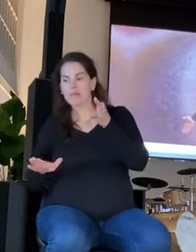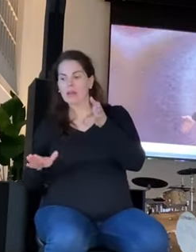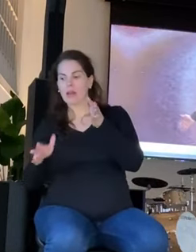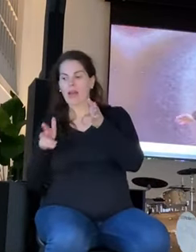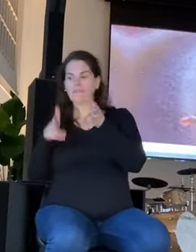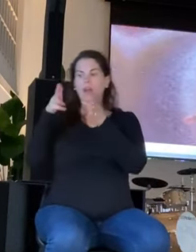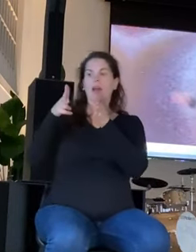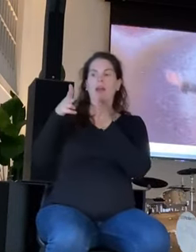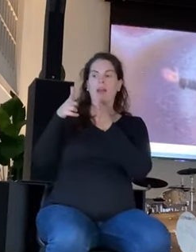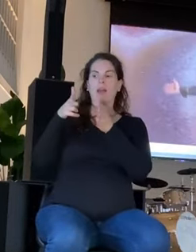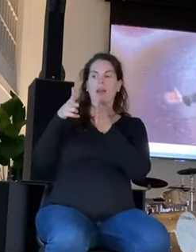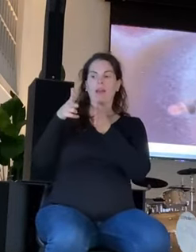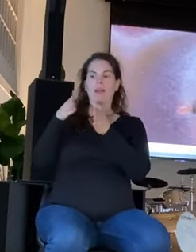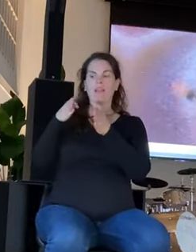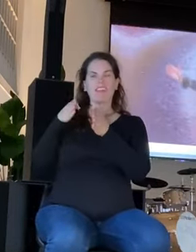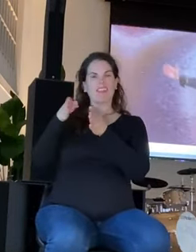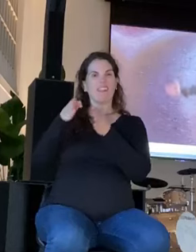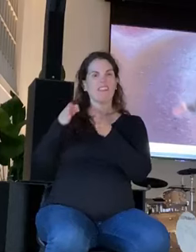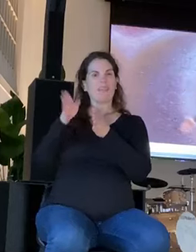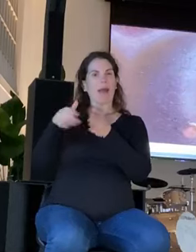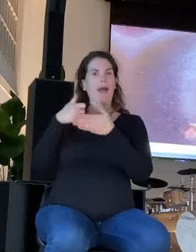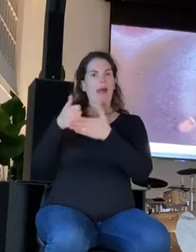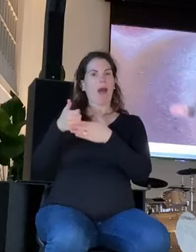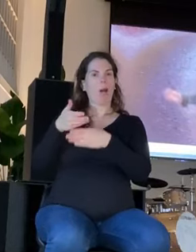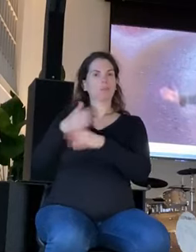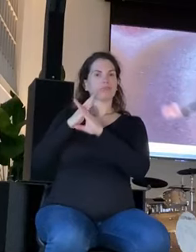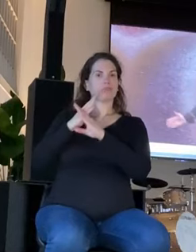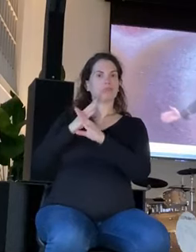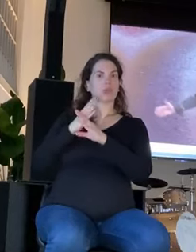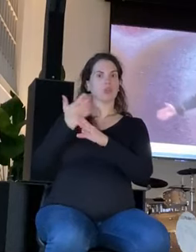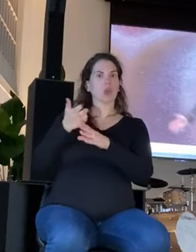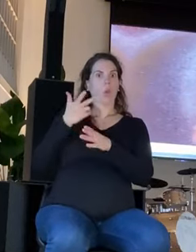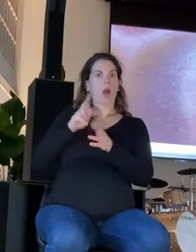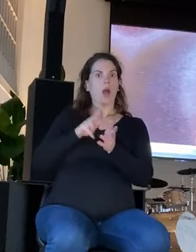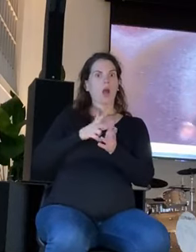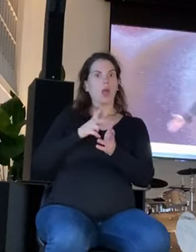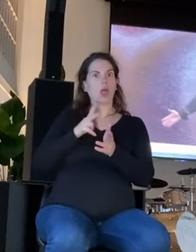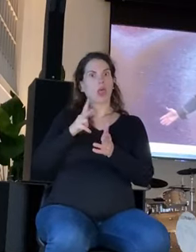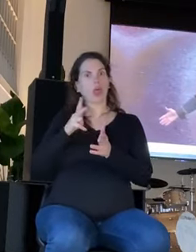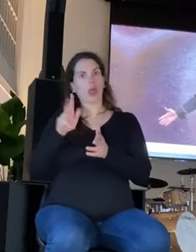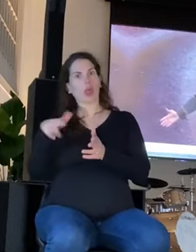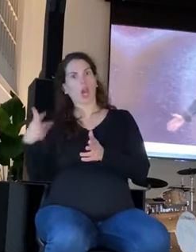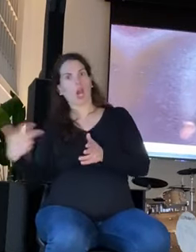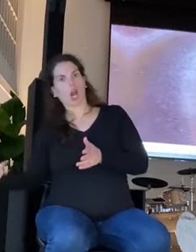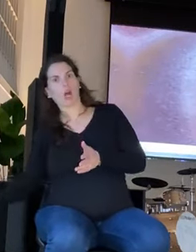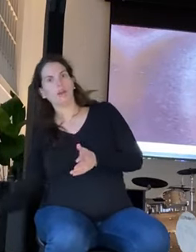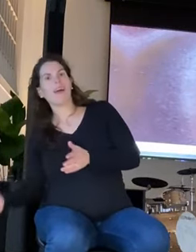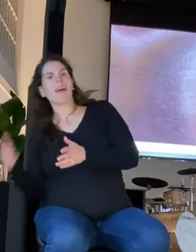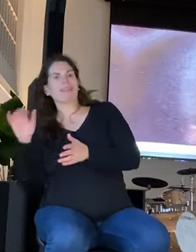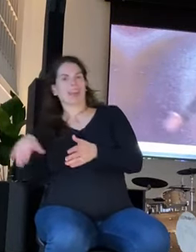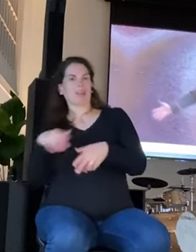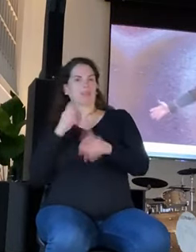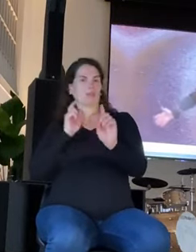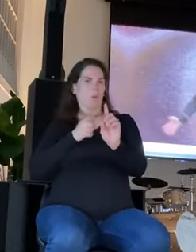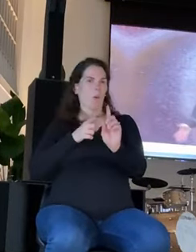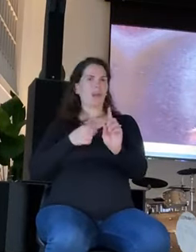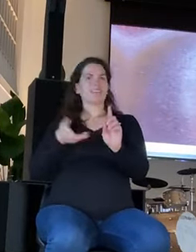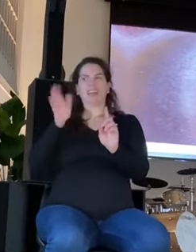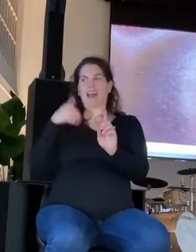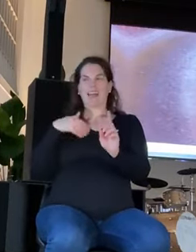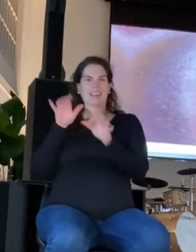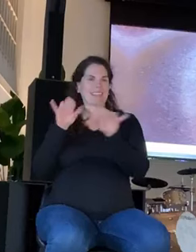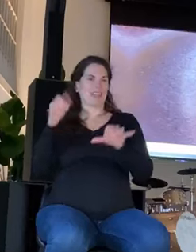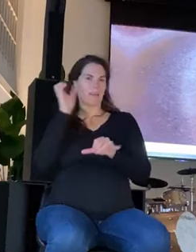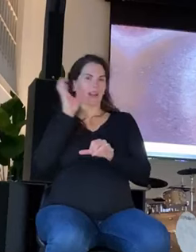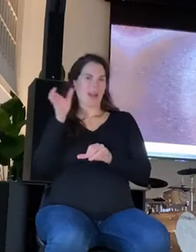cliff. Rolling over, getting hurt, getting turned upside down. That's what a guardrail does. God has guardrails for